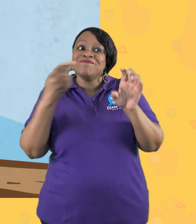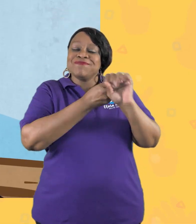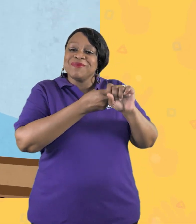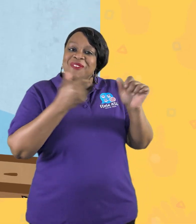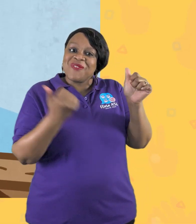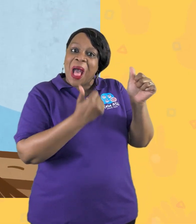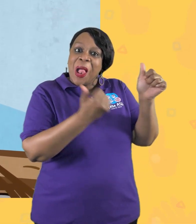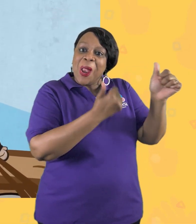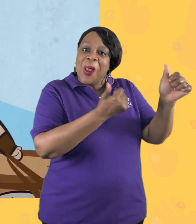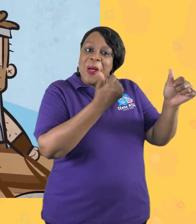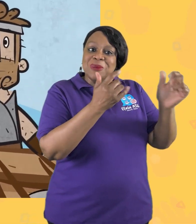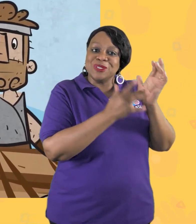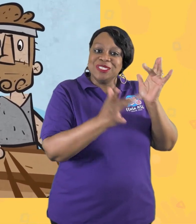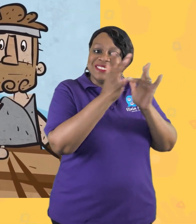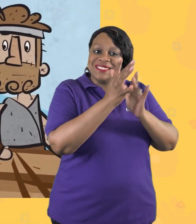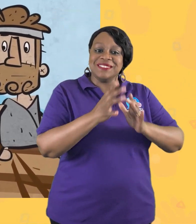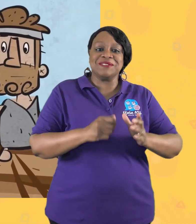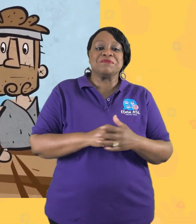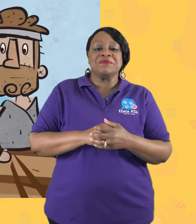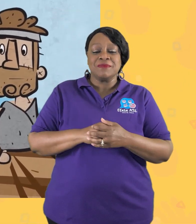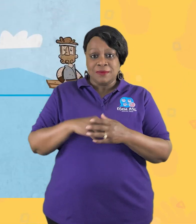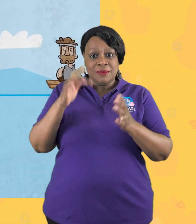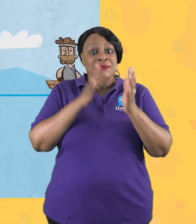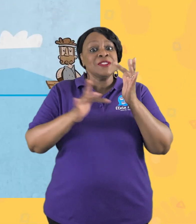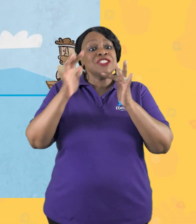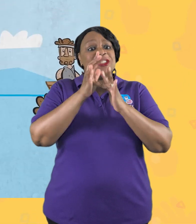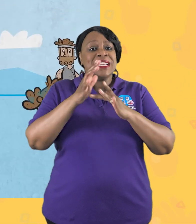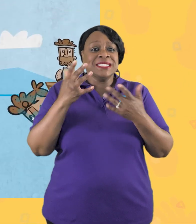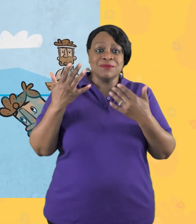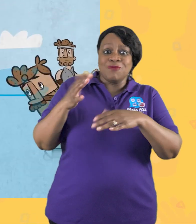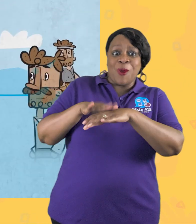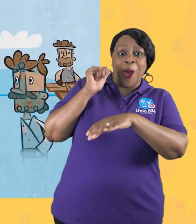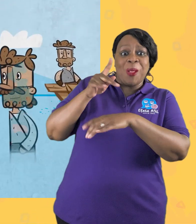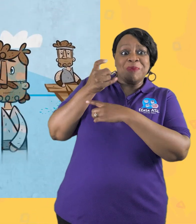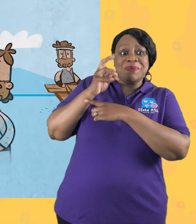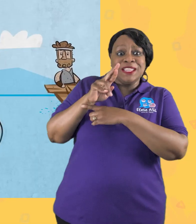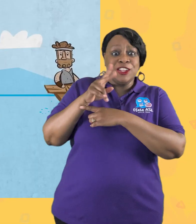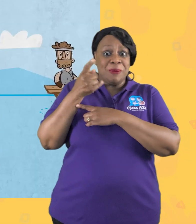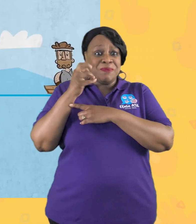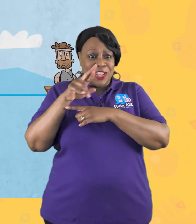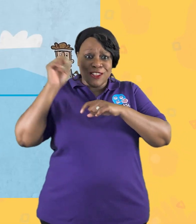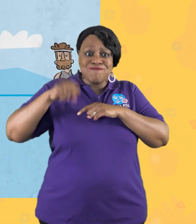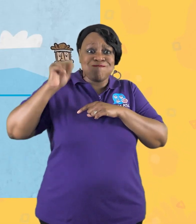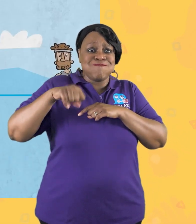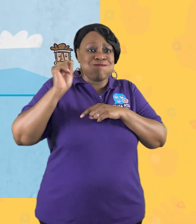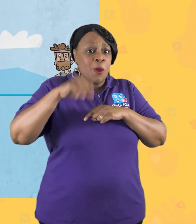Peter saw the many miracles of Jesus, and he heard all of his teachings.